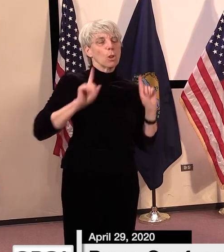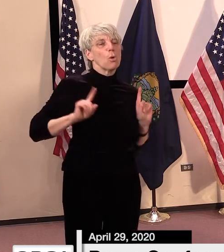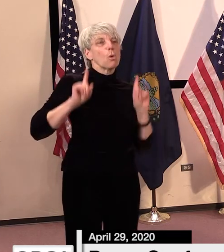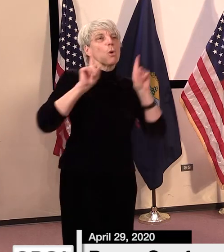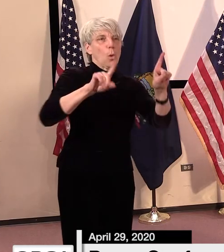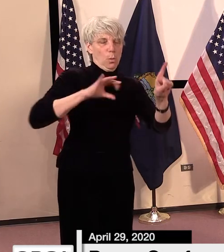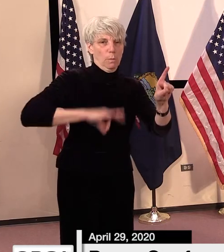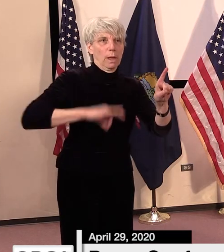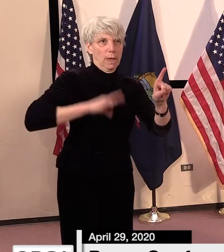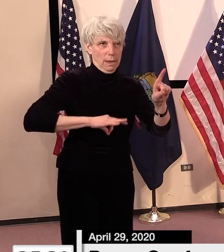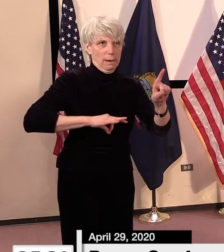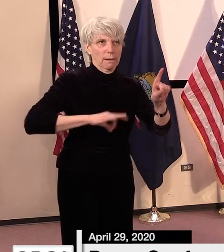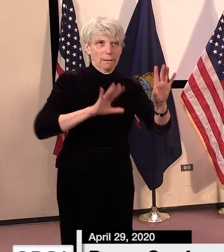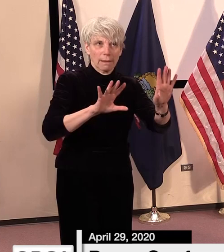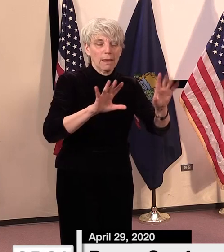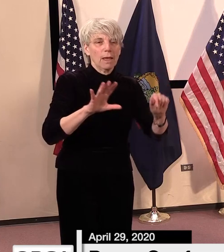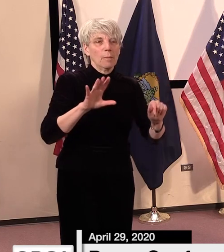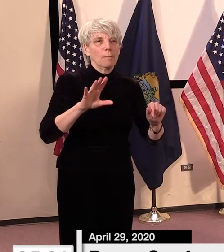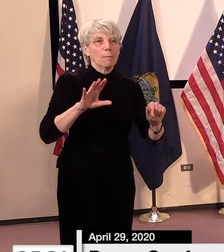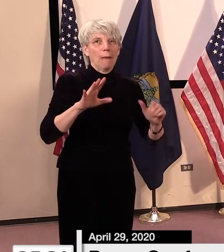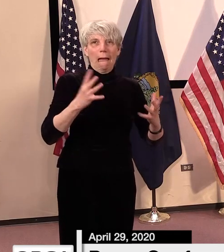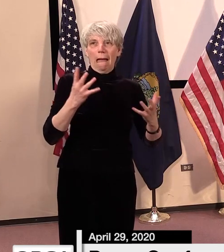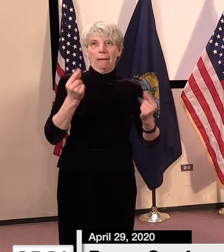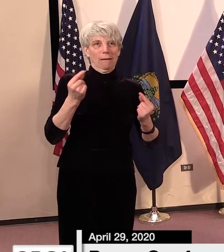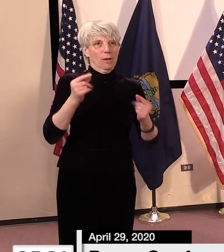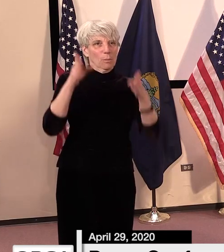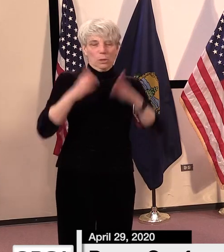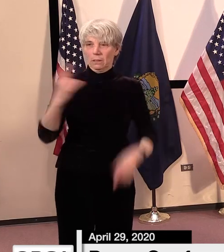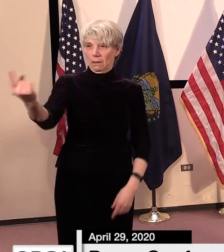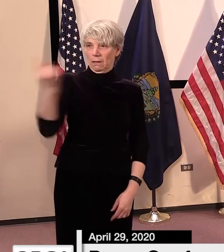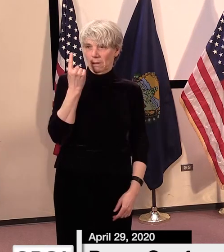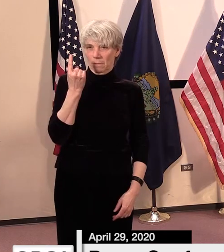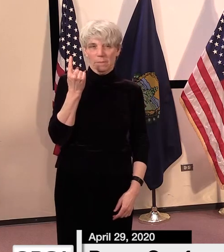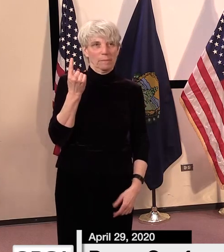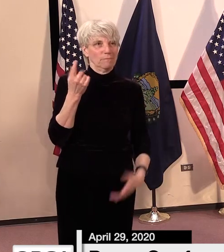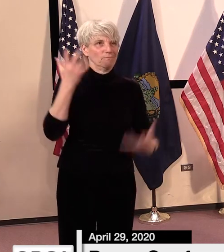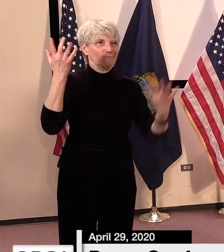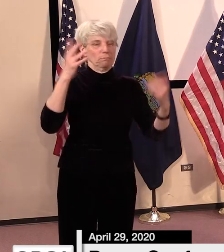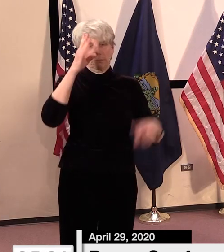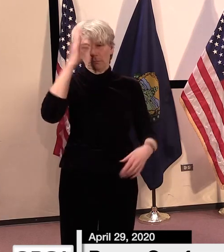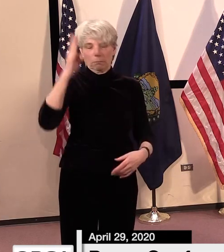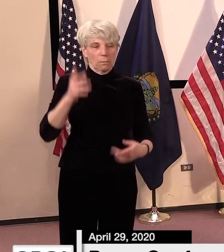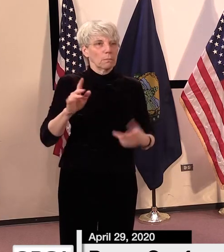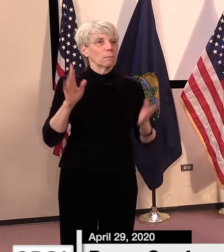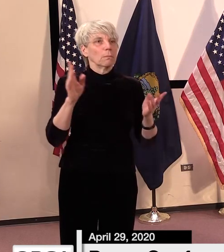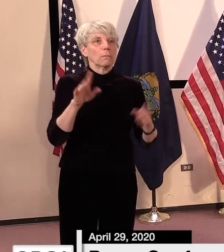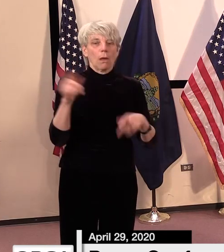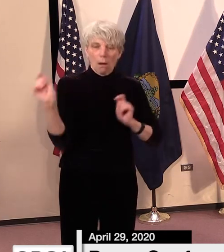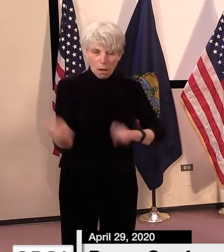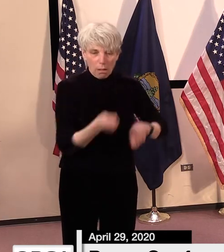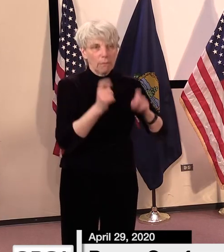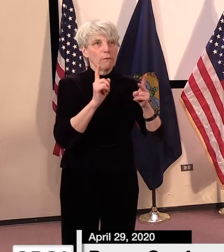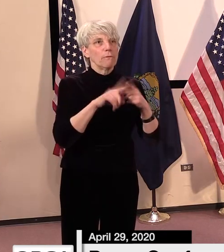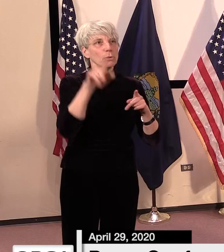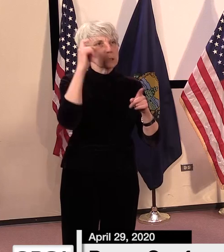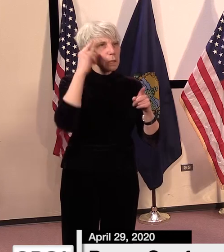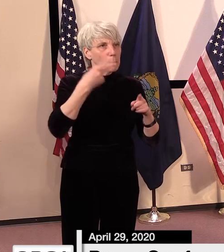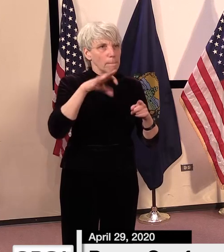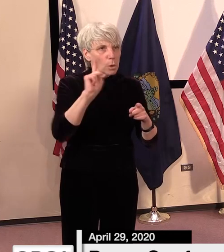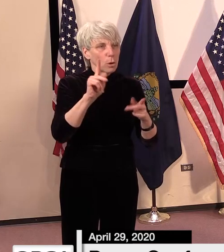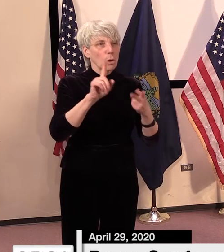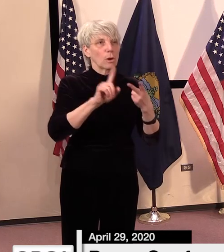you protect that? You know, what happens when somebody comes in? If you open up your golf courses, you open up your state parks, you open up your beaches,